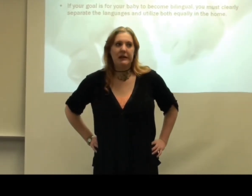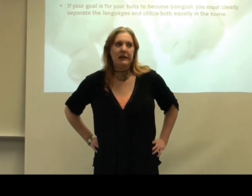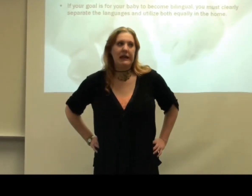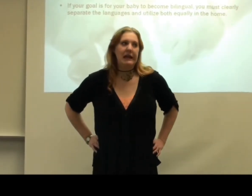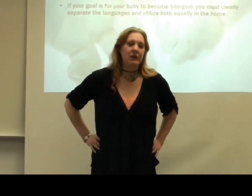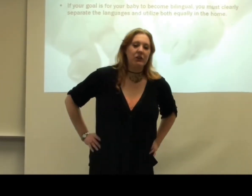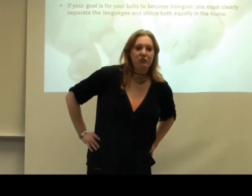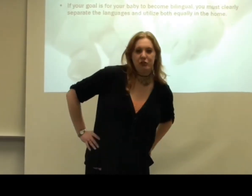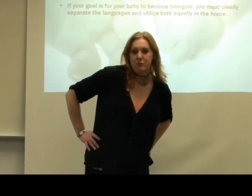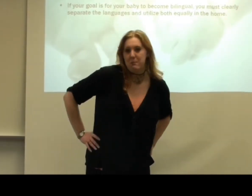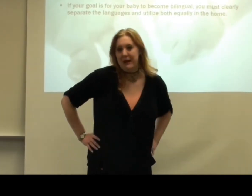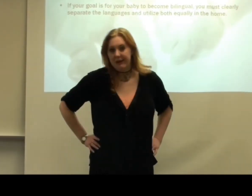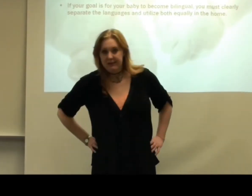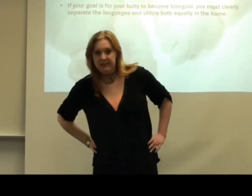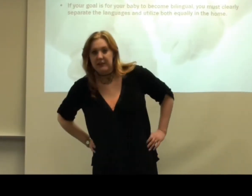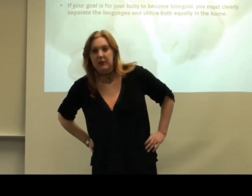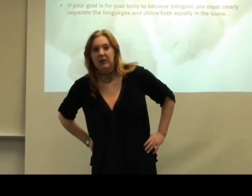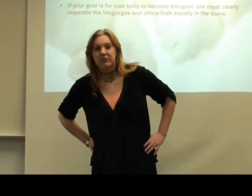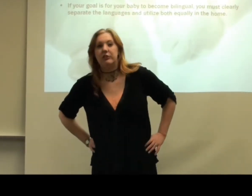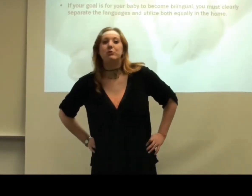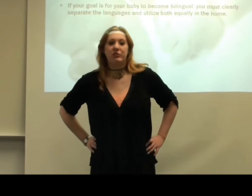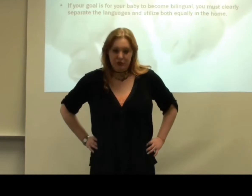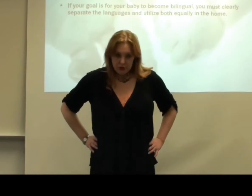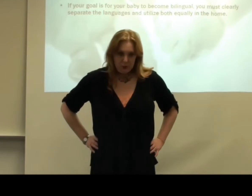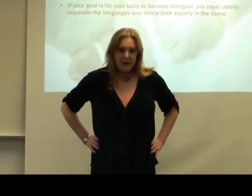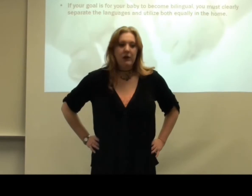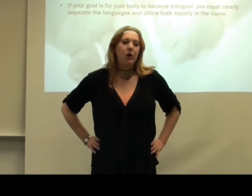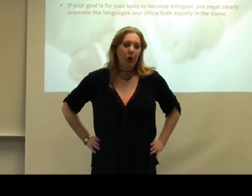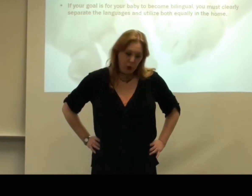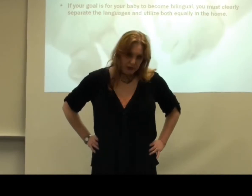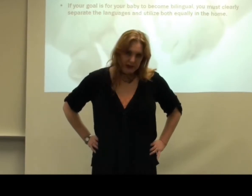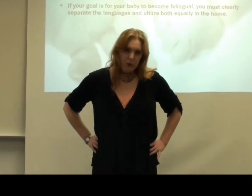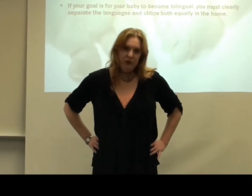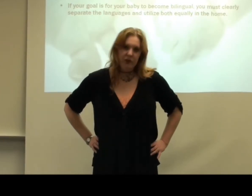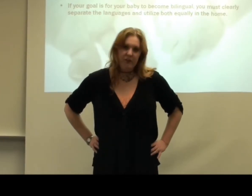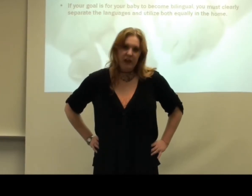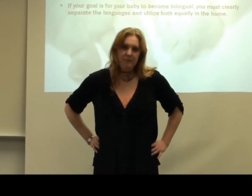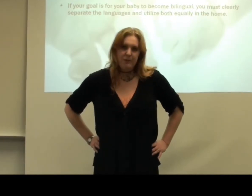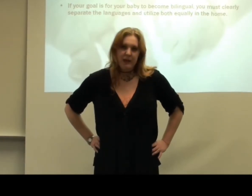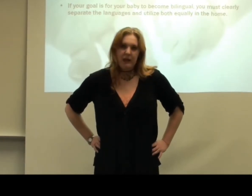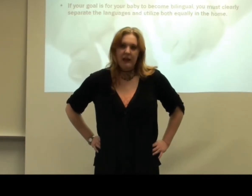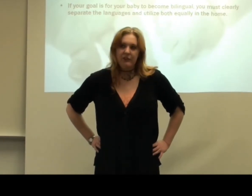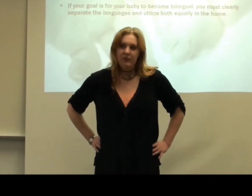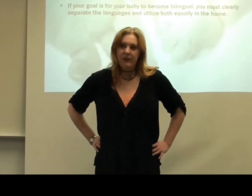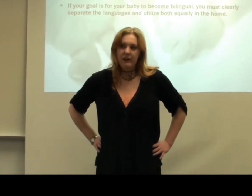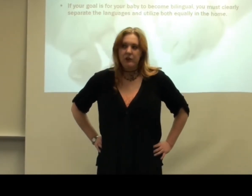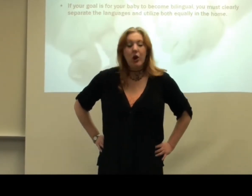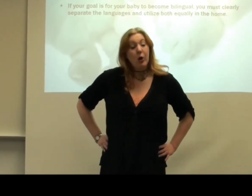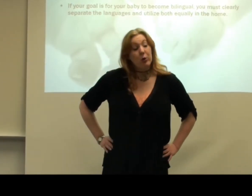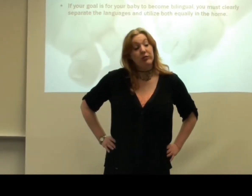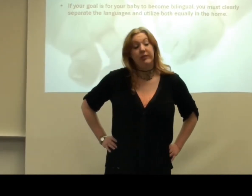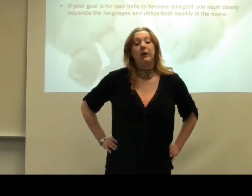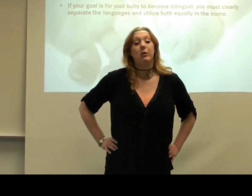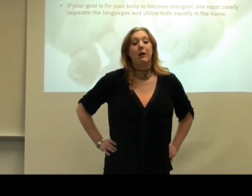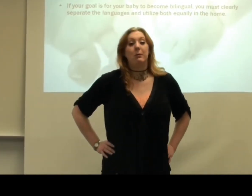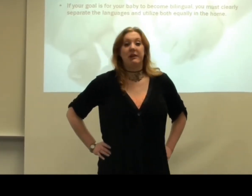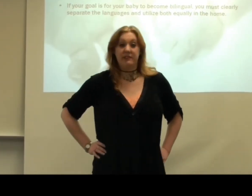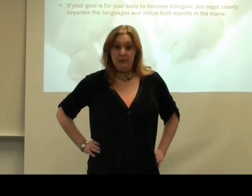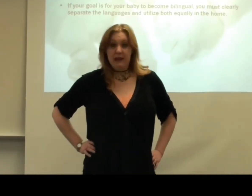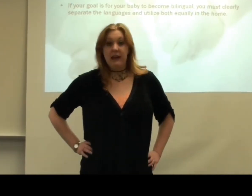German-English mix. She uses German only with Sophia. And Sophia knows that her mom can speak